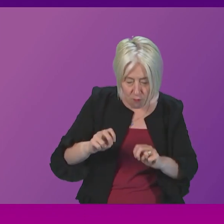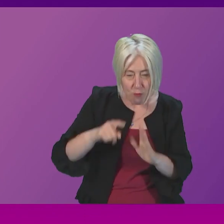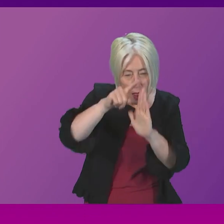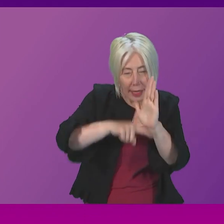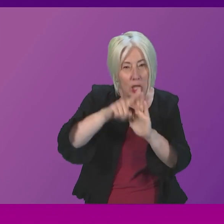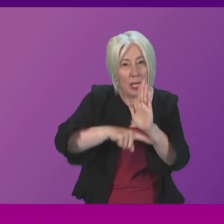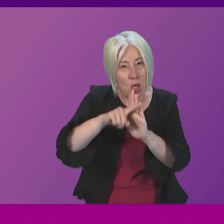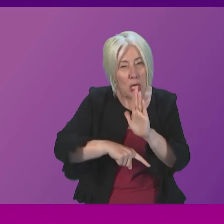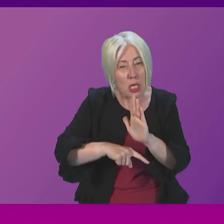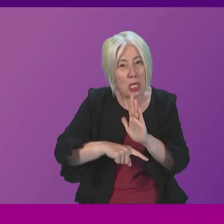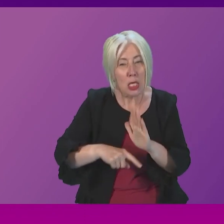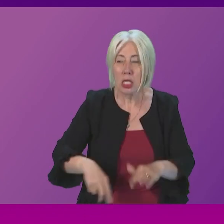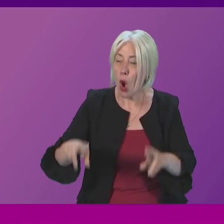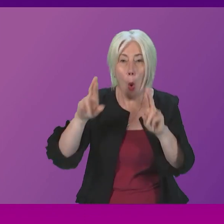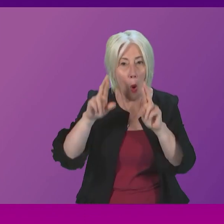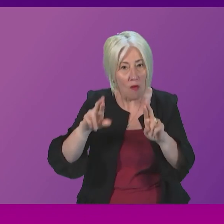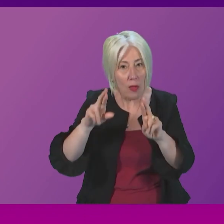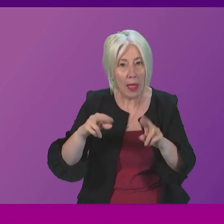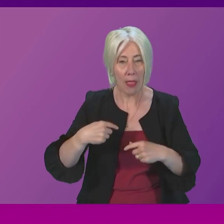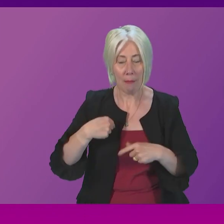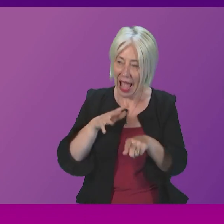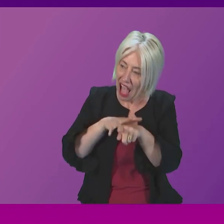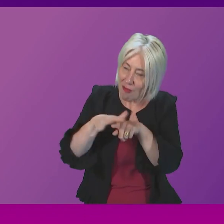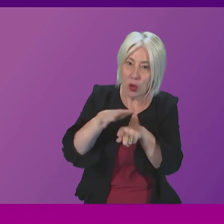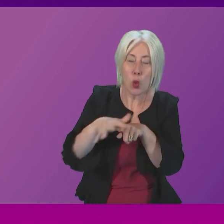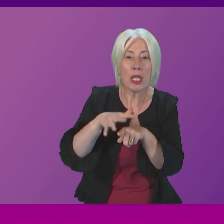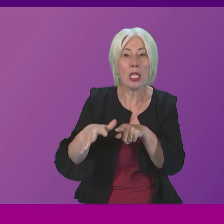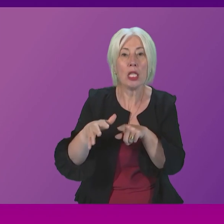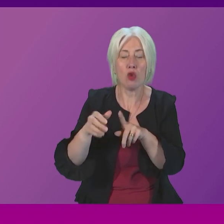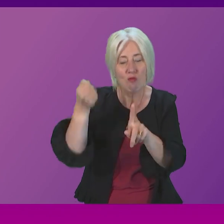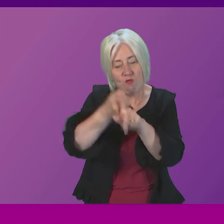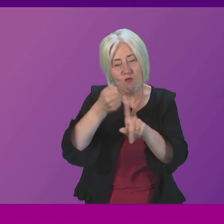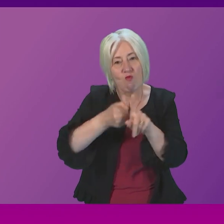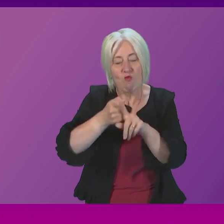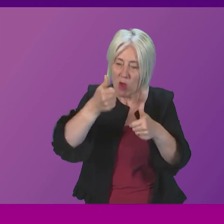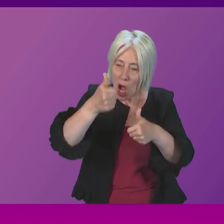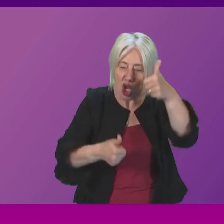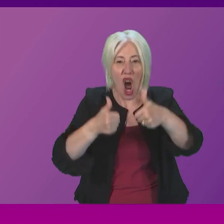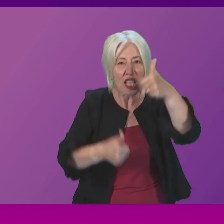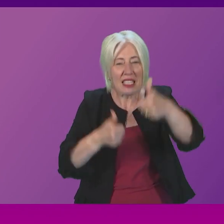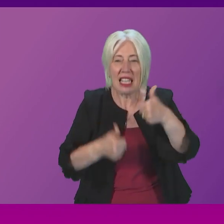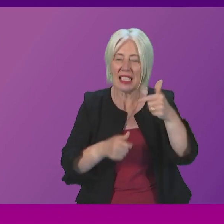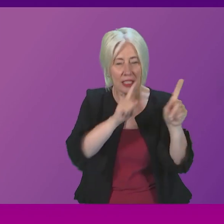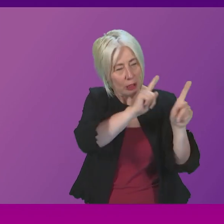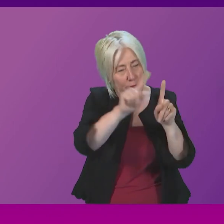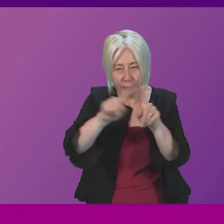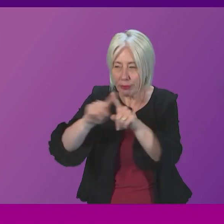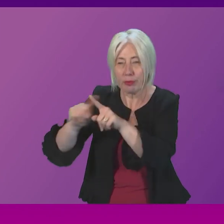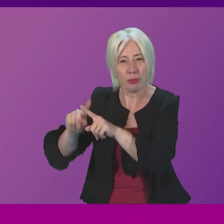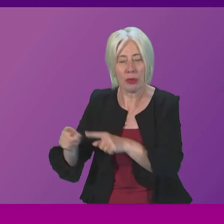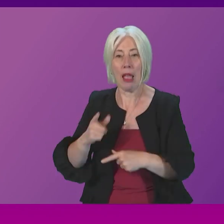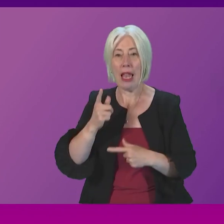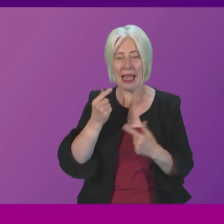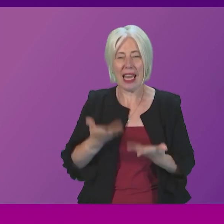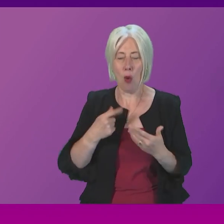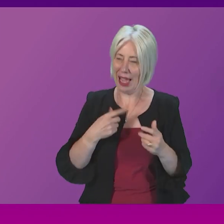legislation, and hopefully my influences of fighting injustice on various campaigns that I've been involved in, I can put